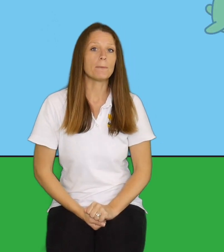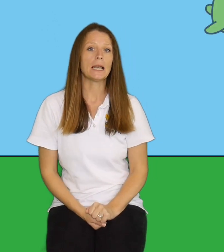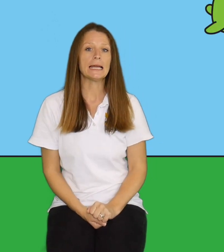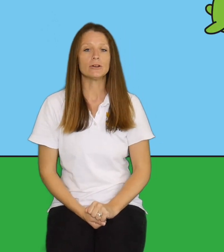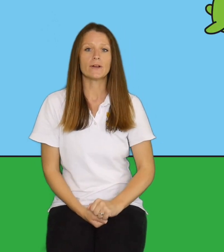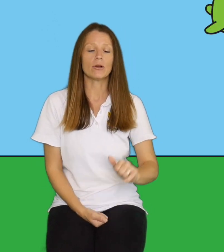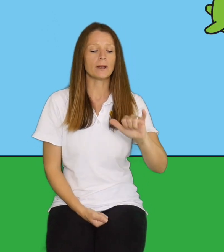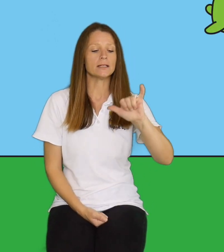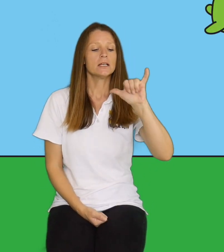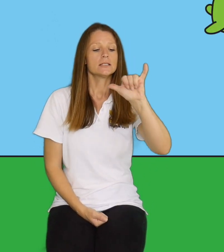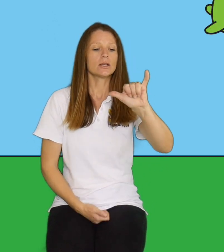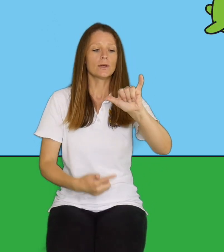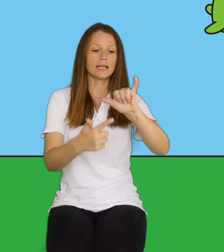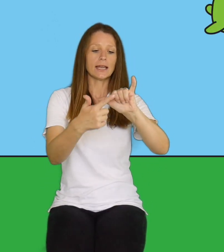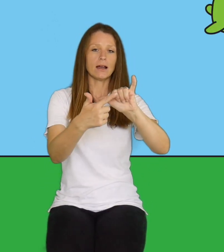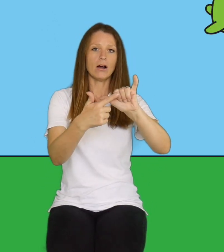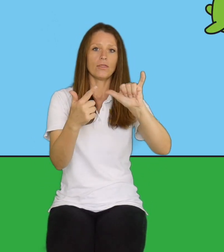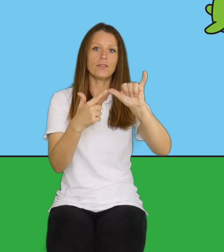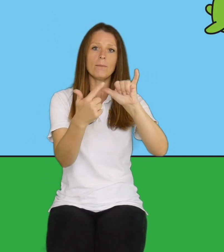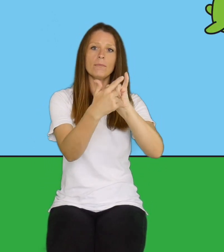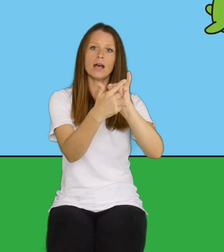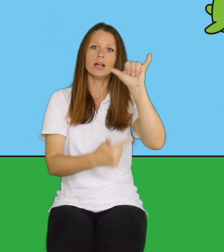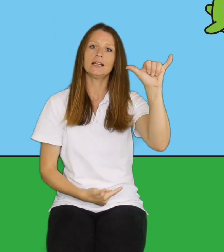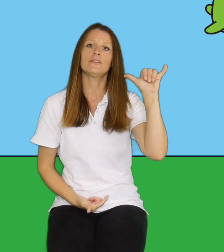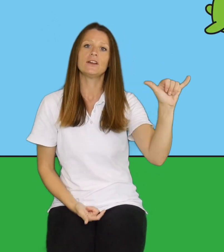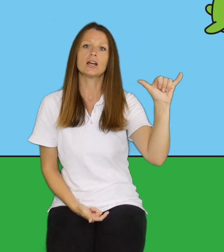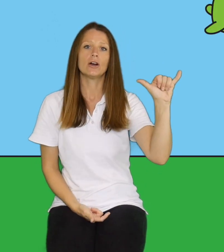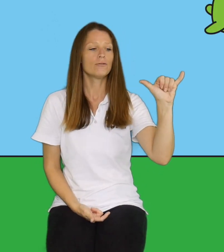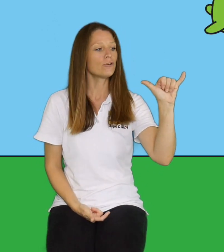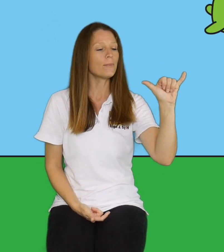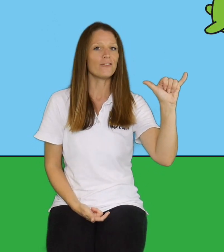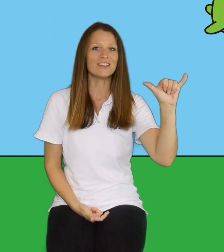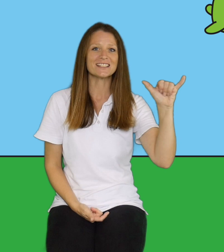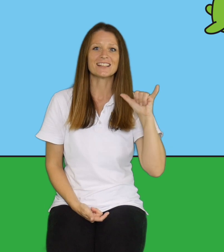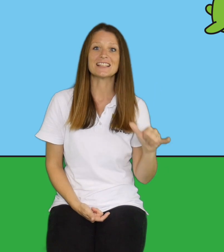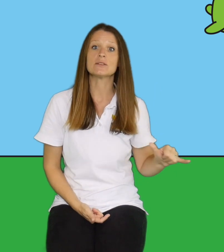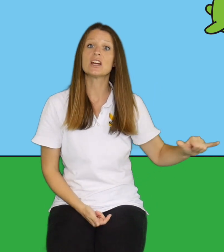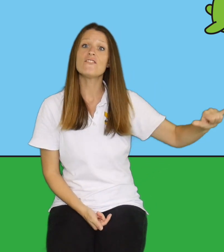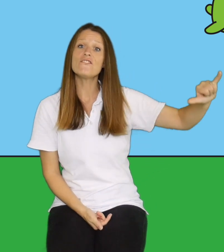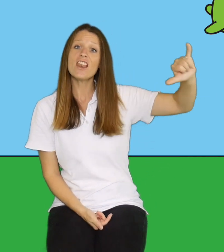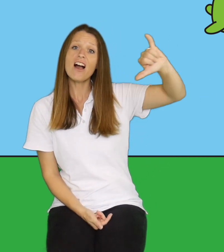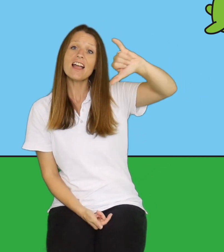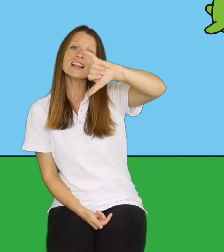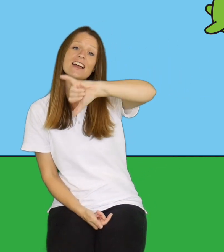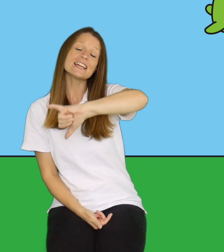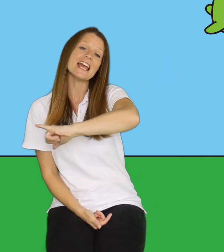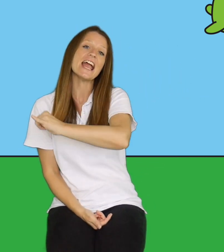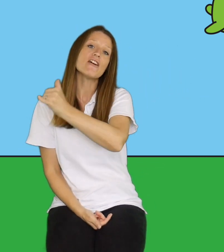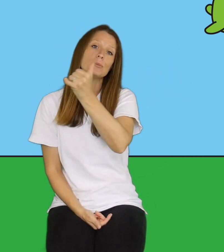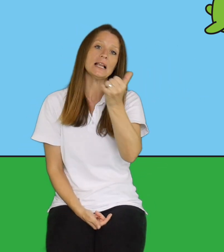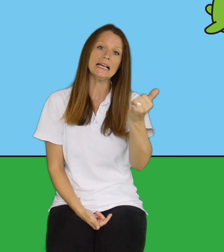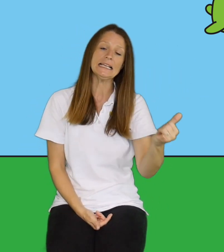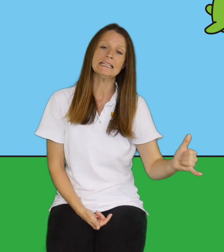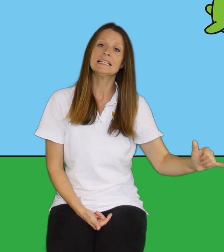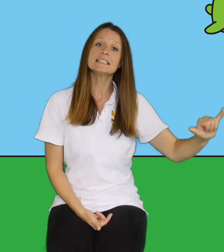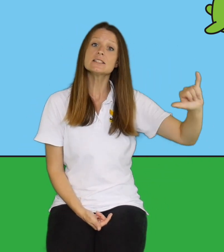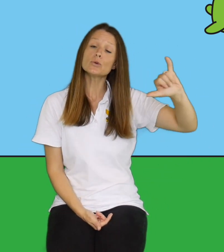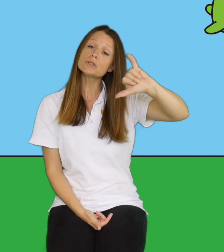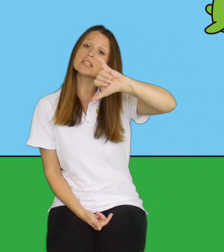plane or for aeroplane. So we're going to get our thumb and our little finger from our fist like this. And we're going to fly it like an aeroplane. This is also the sign